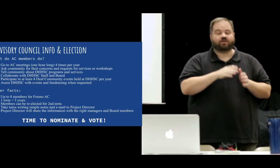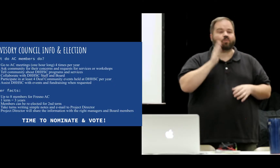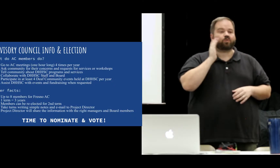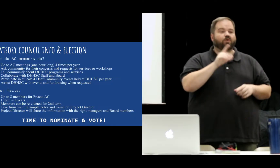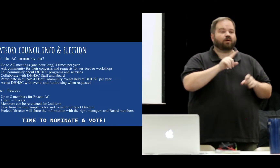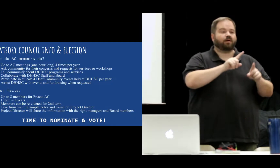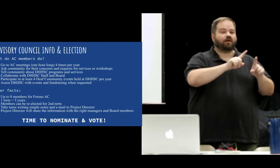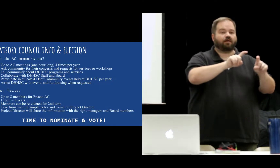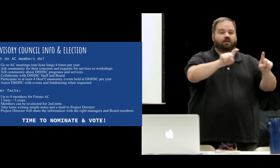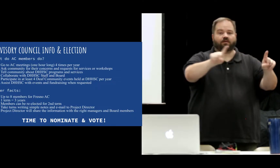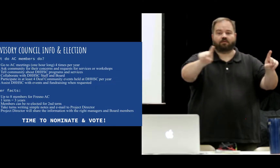year.